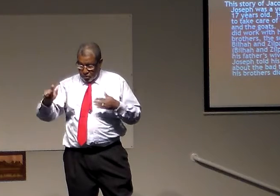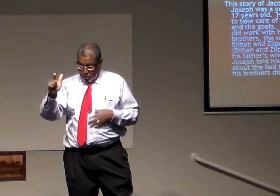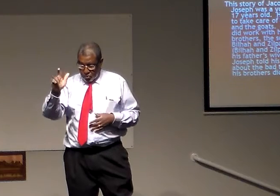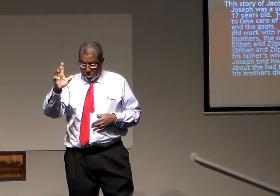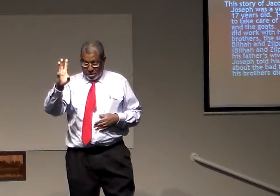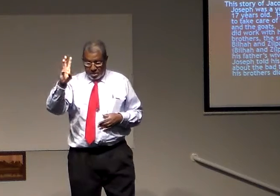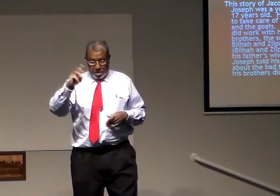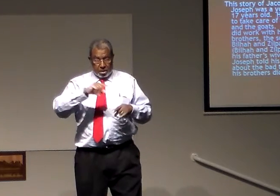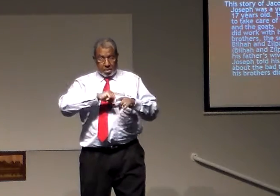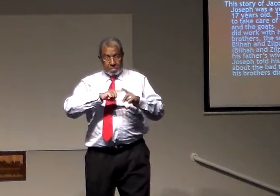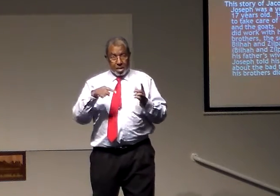I'm sorry,